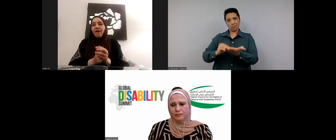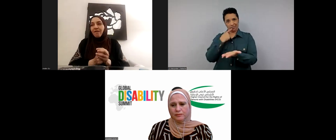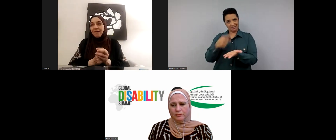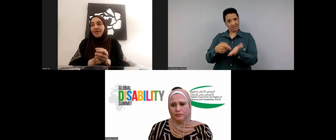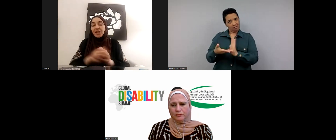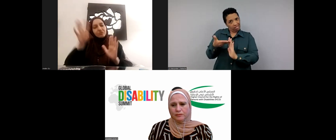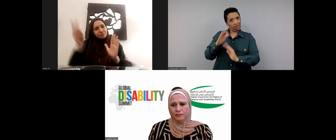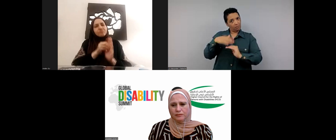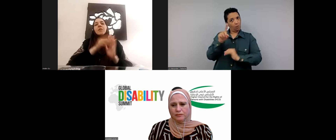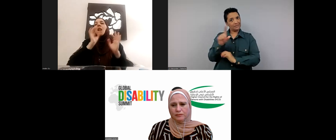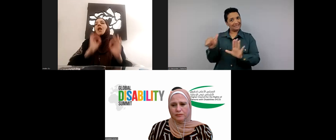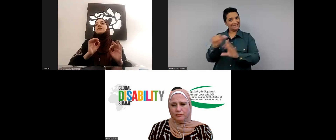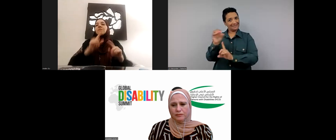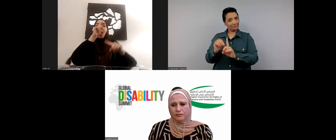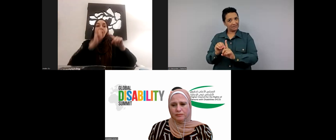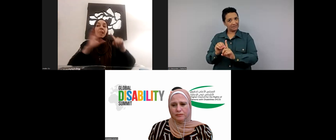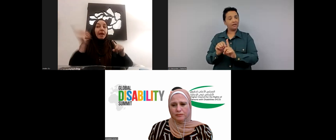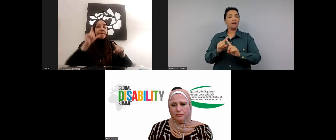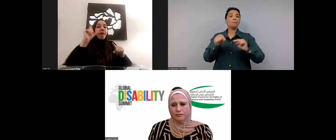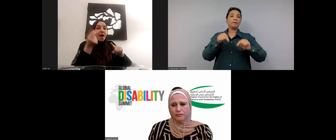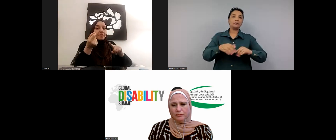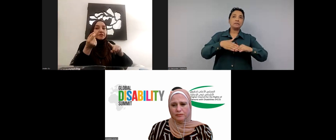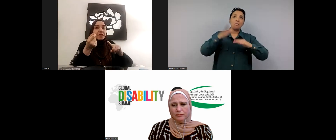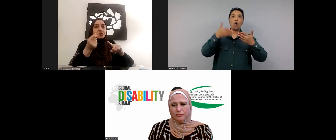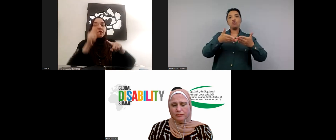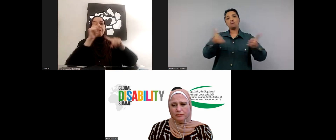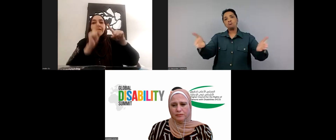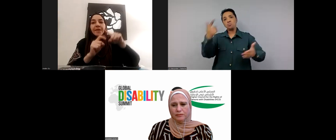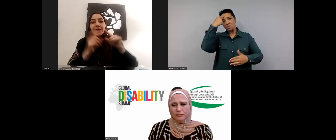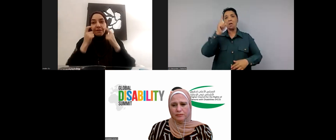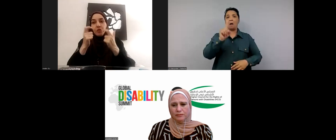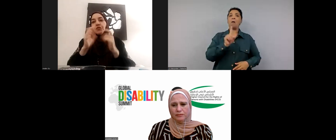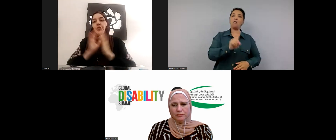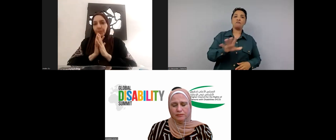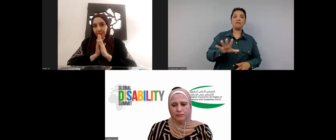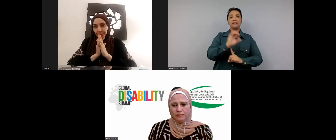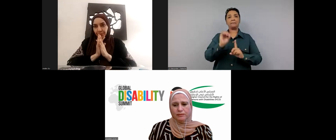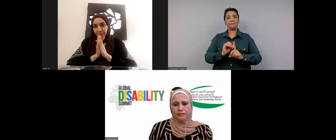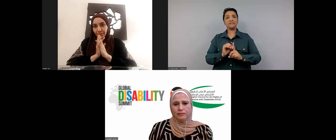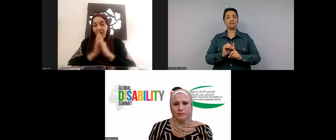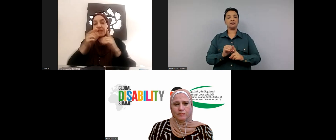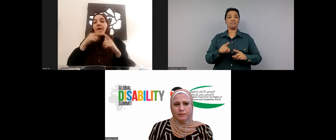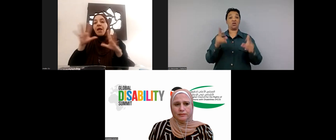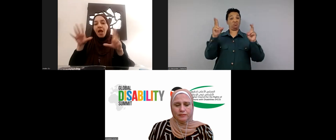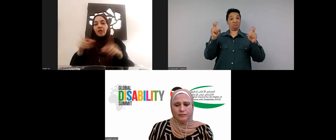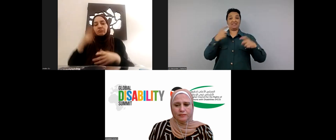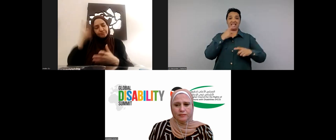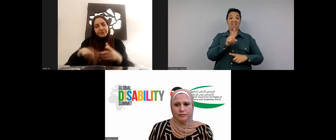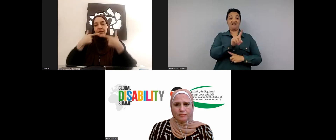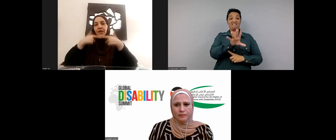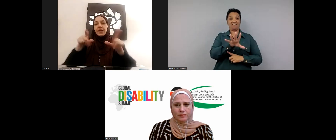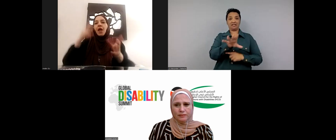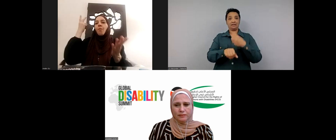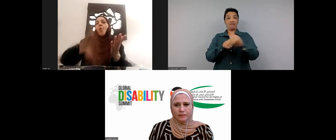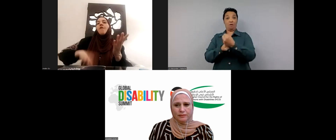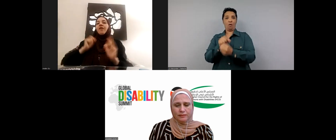still maybe perceived. And I mean, no doubt that 15-4-15 will make the